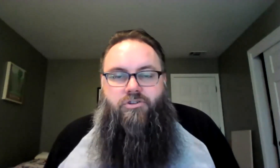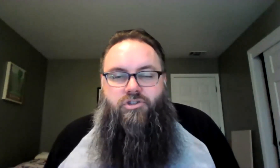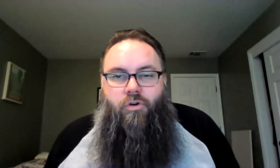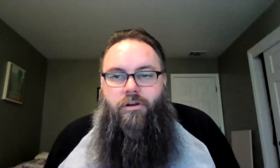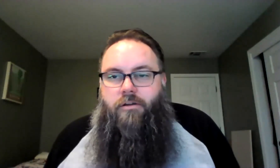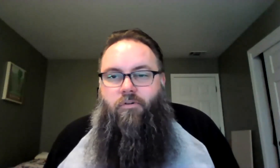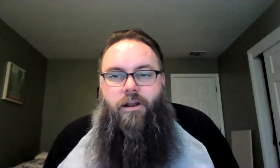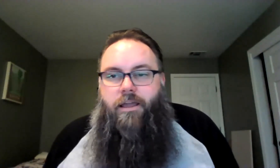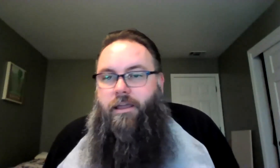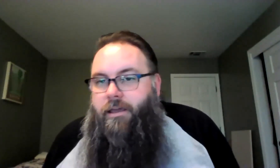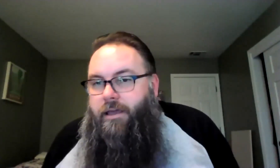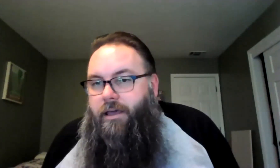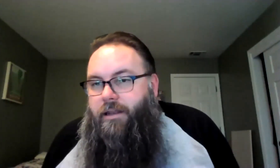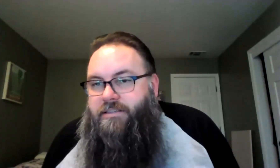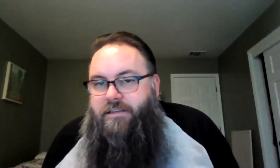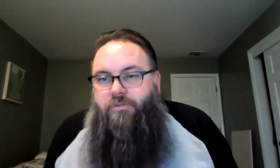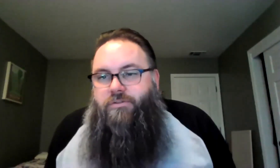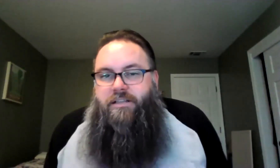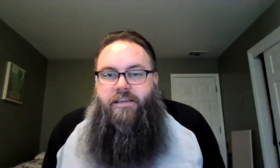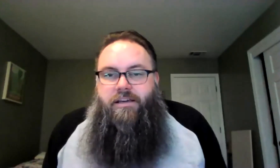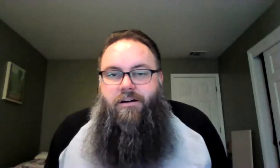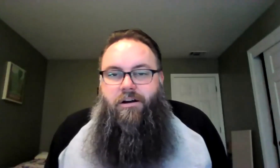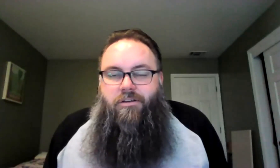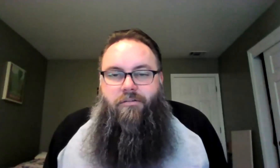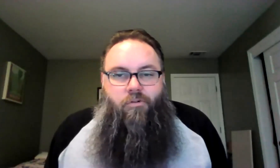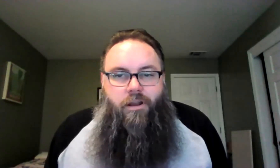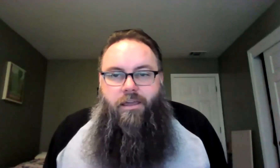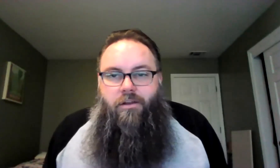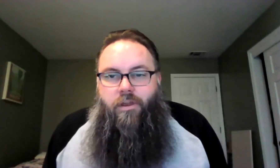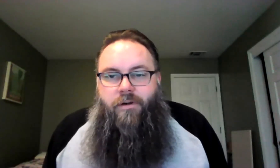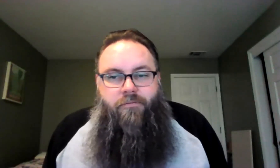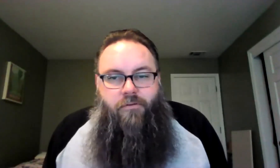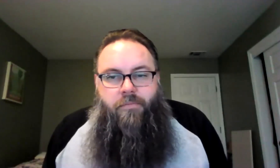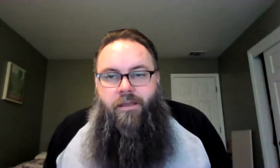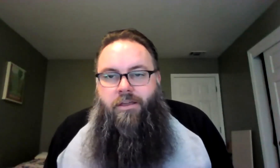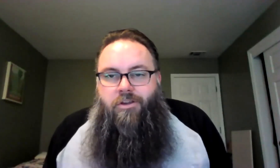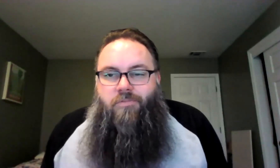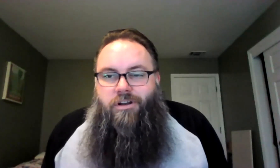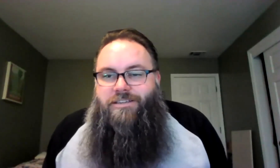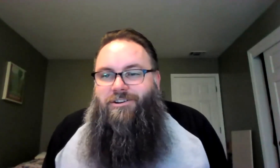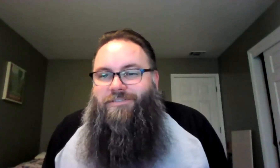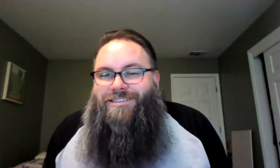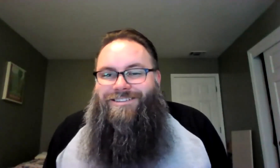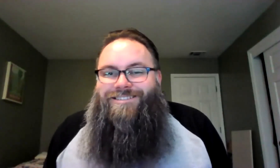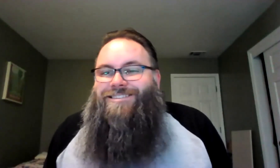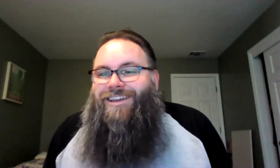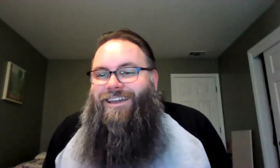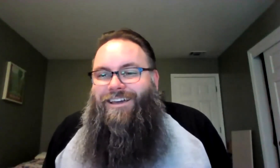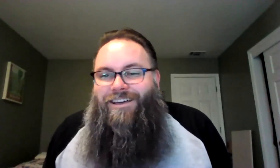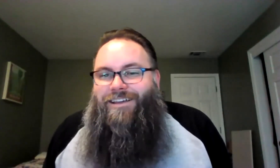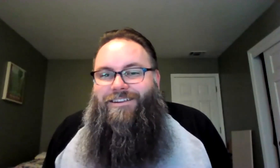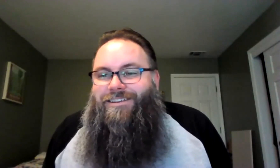And our manager, Jordan. Good morning. And I see Odelia on. Good morning. And Rima from Community